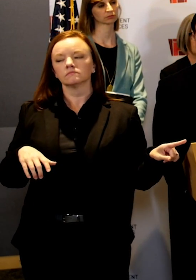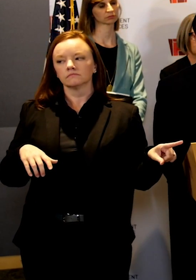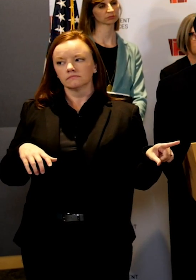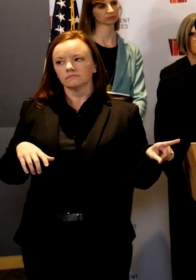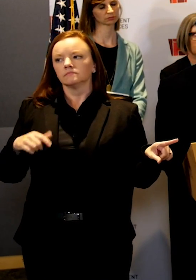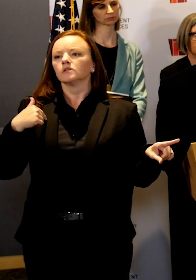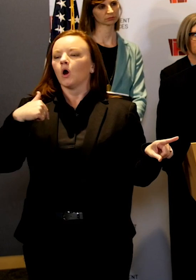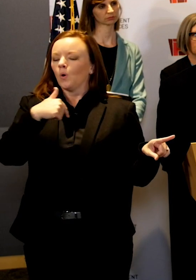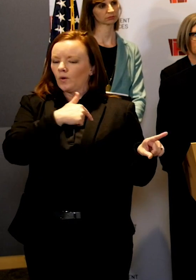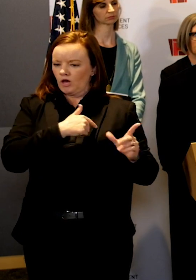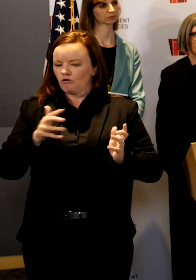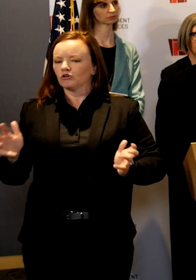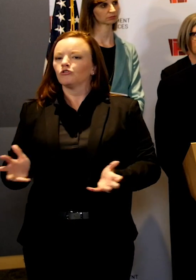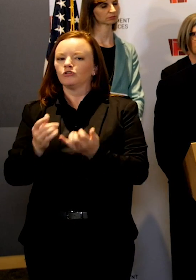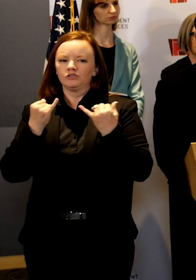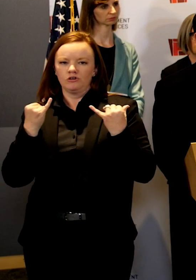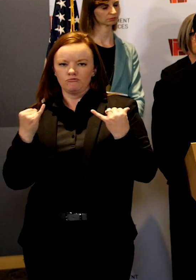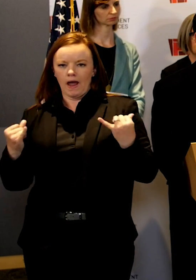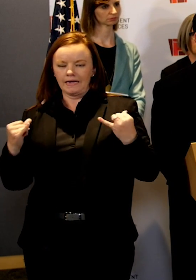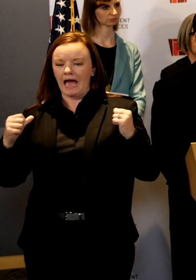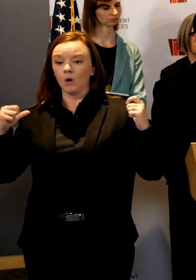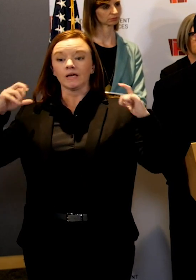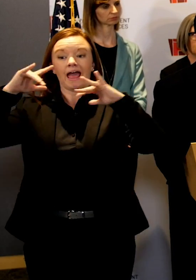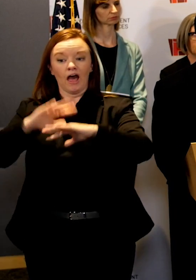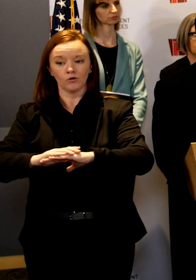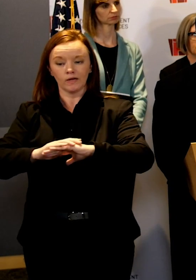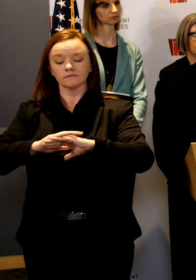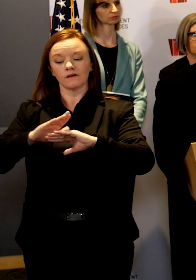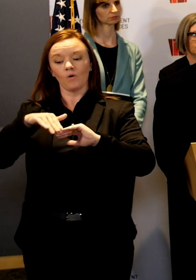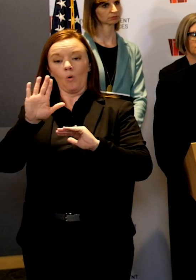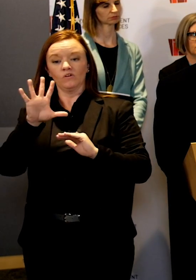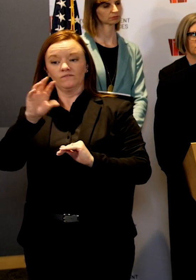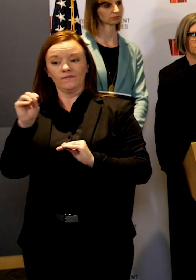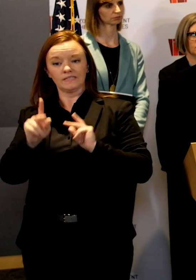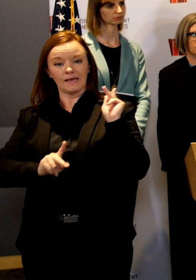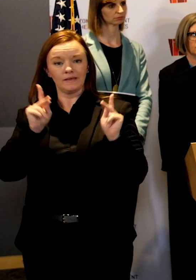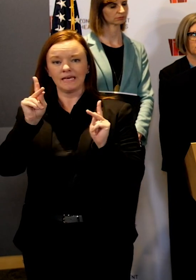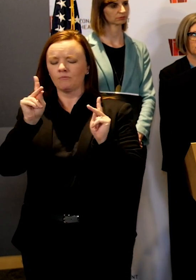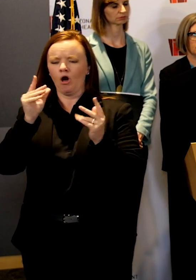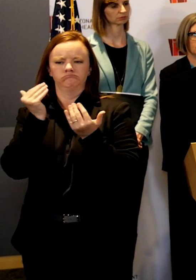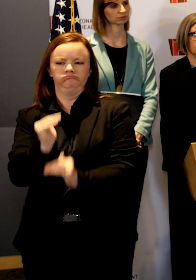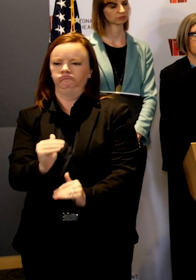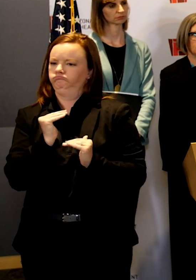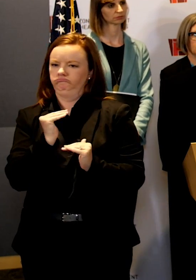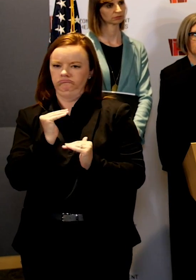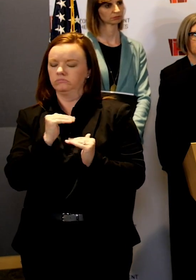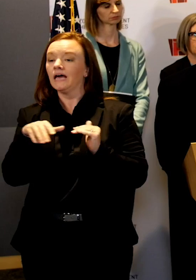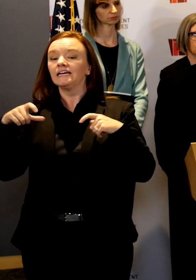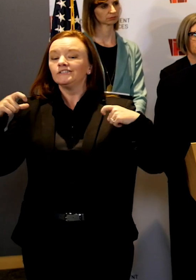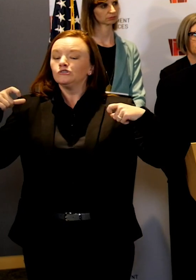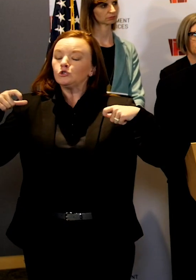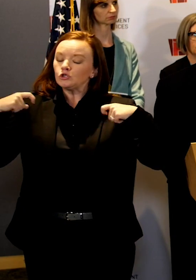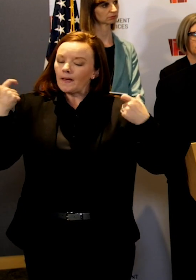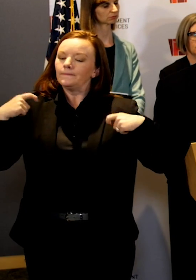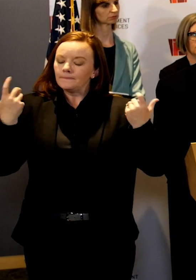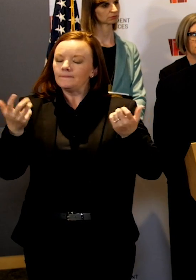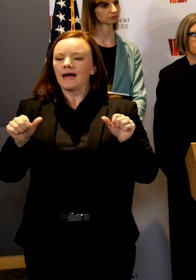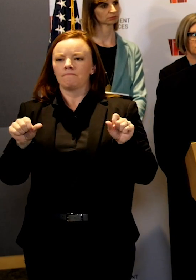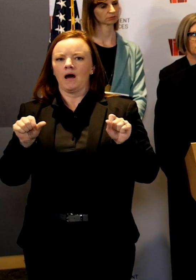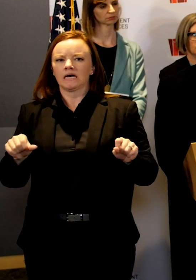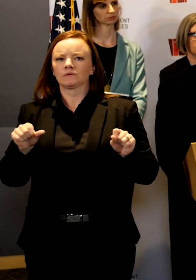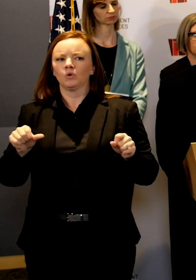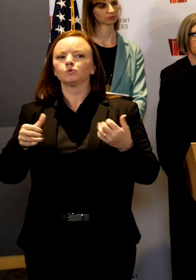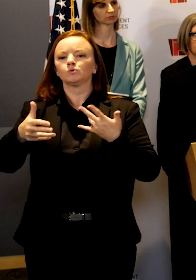So we are encouraging right now that gatherings over 50 be limited. With a gym, it is possible to